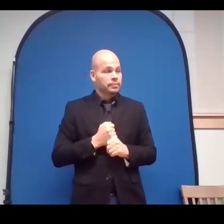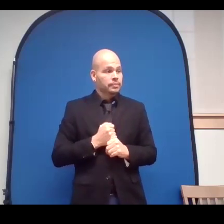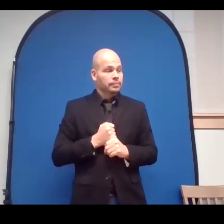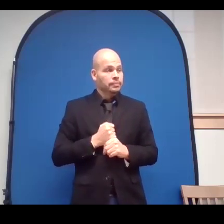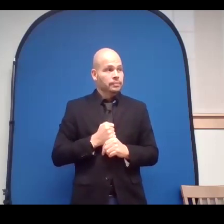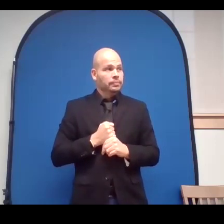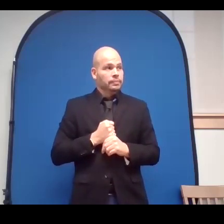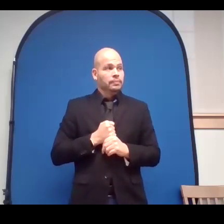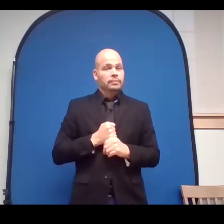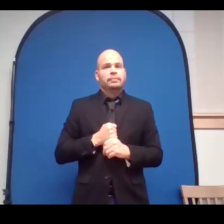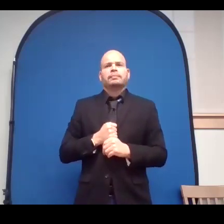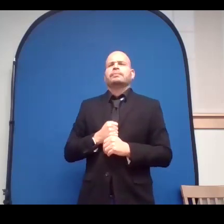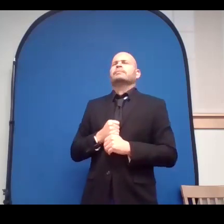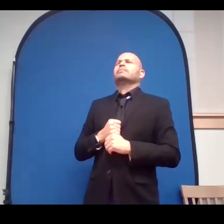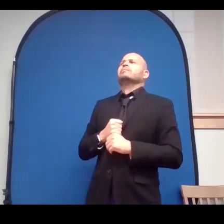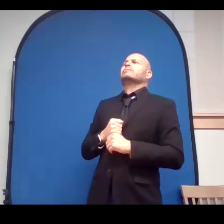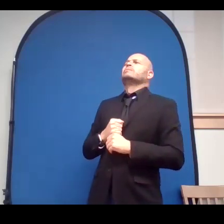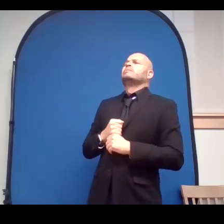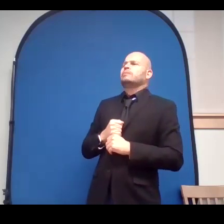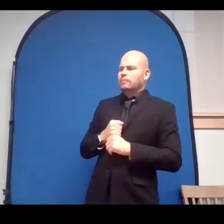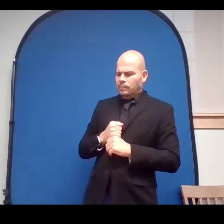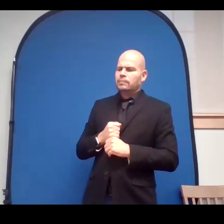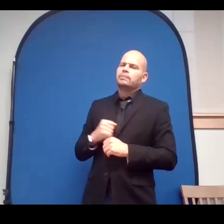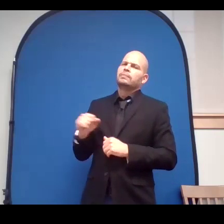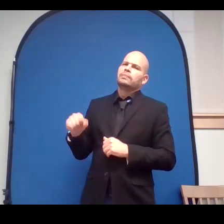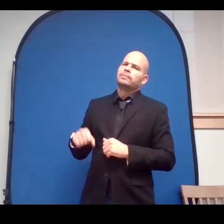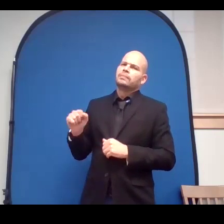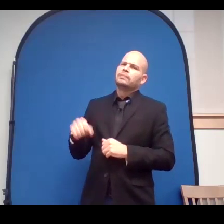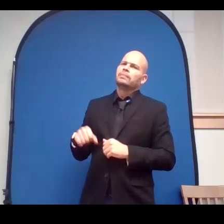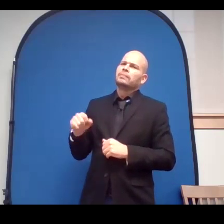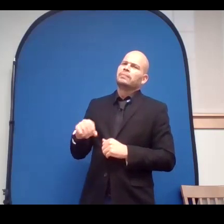Yes. He's a caseworker at Four Winds.